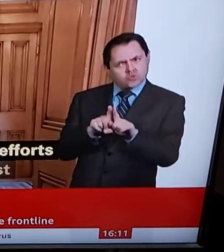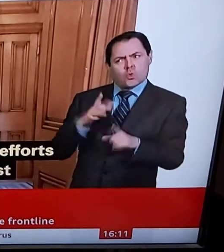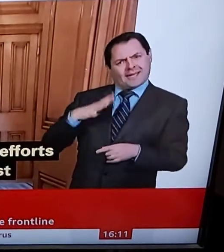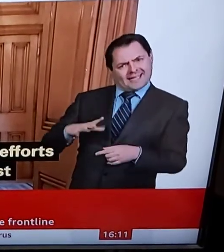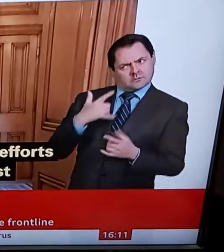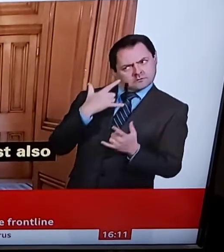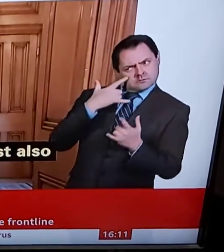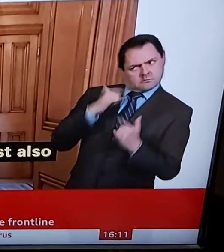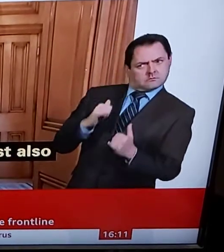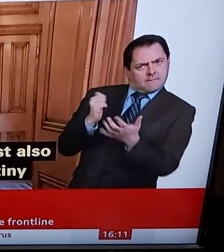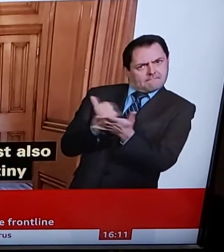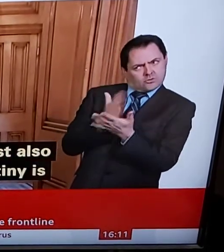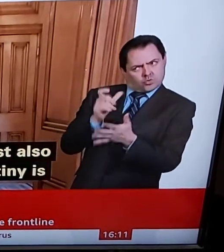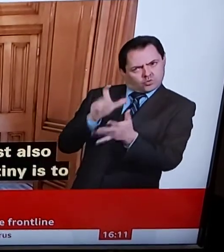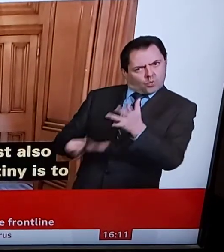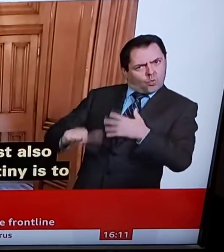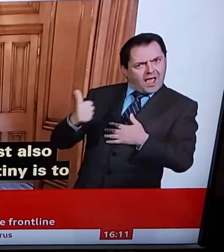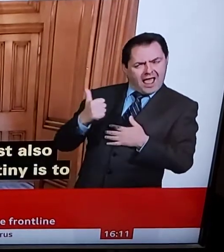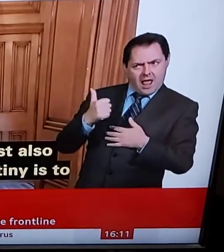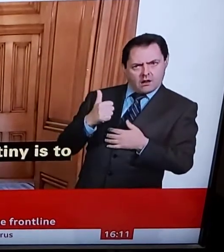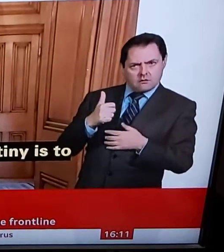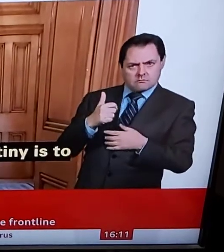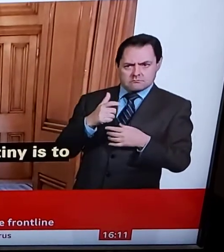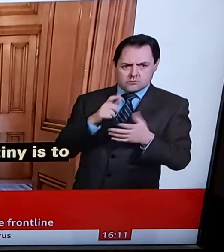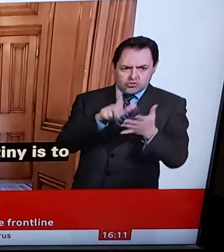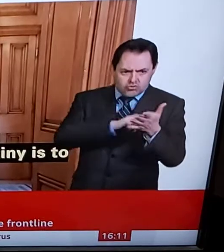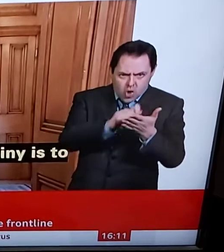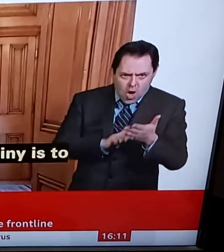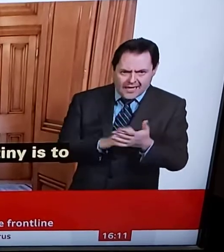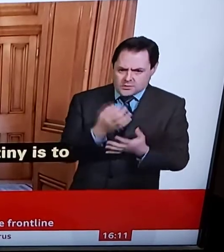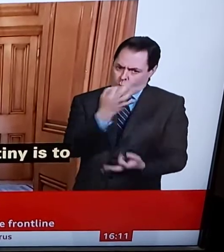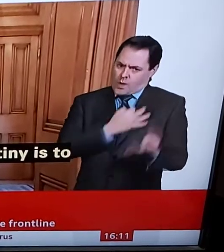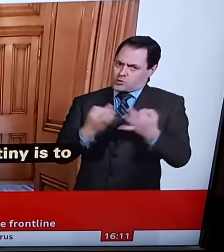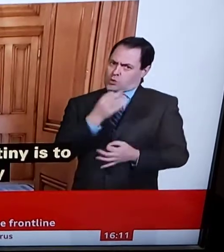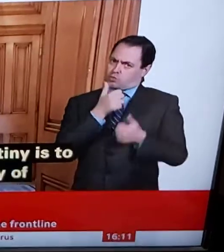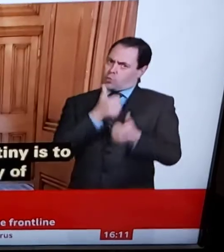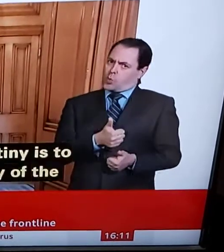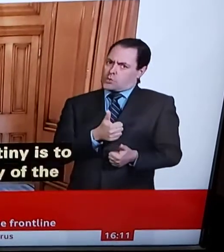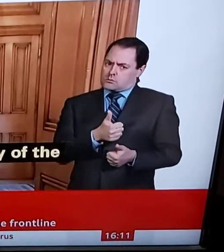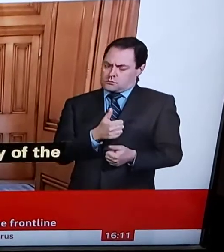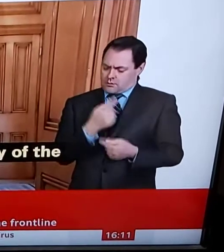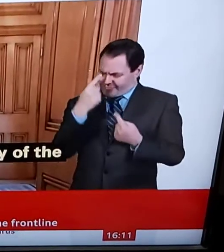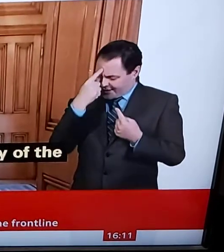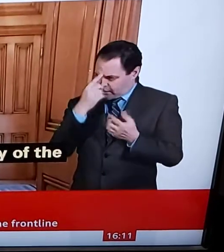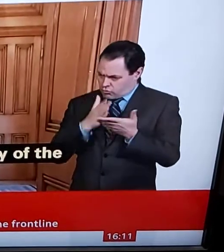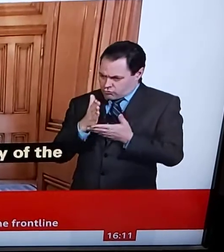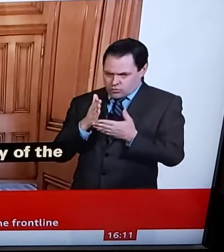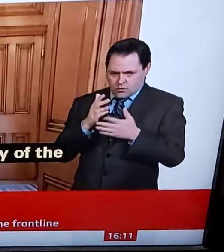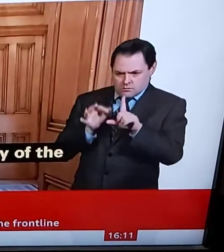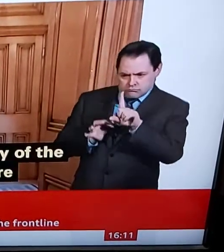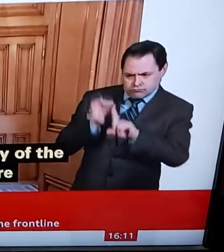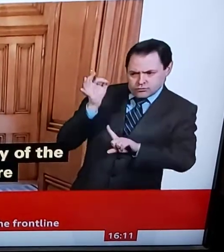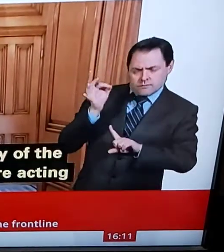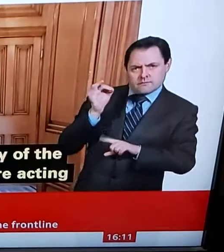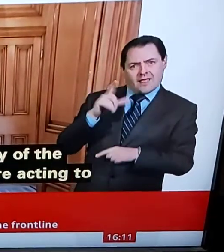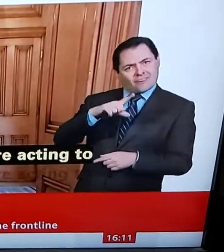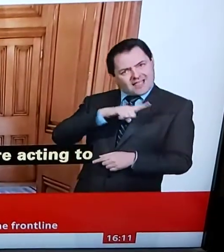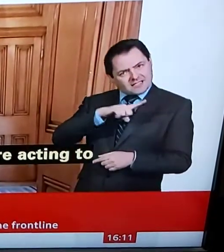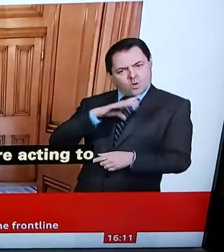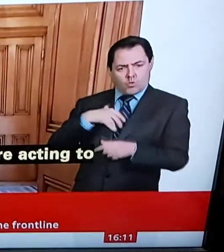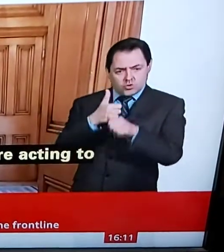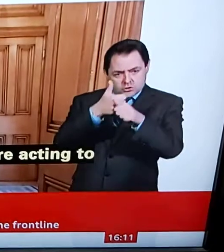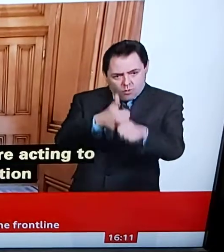welcomed. It's the duty of the media, which is why we're acting to both share robust information and support our media